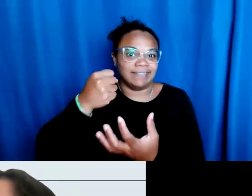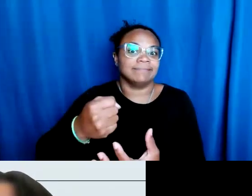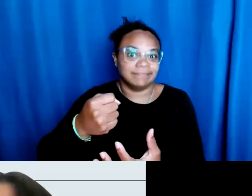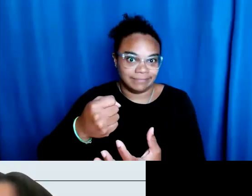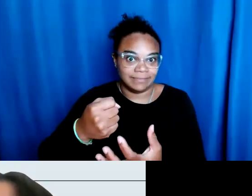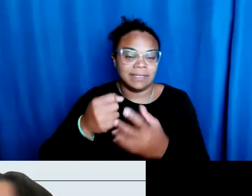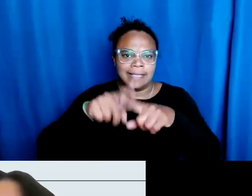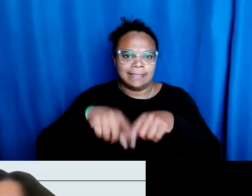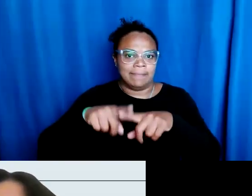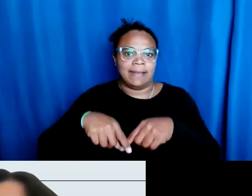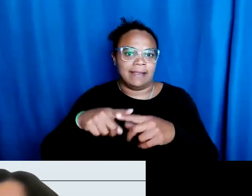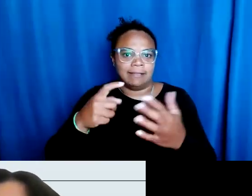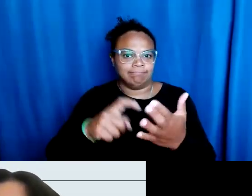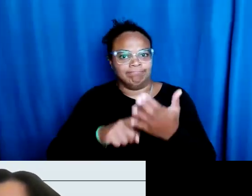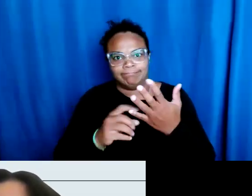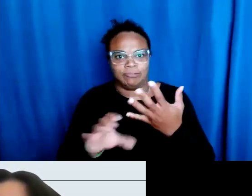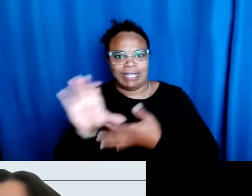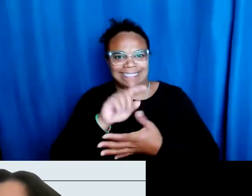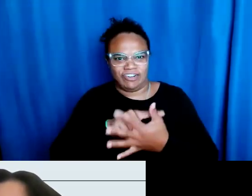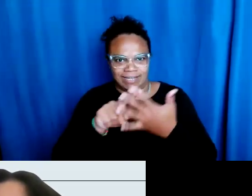a criteria is how